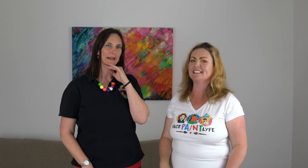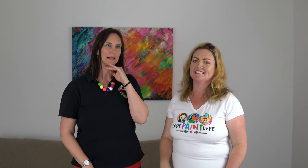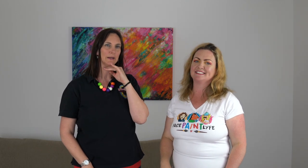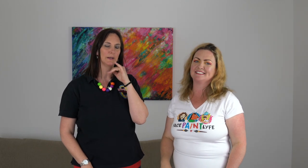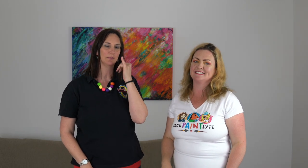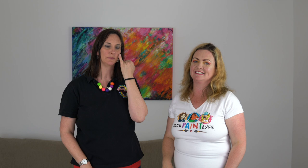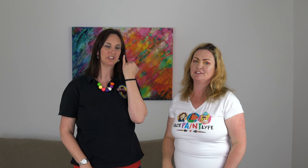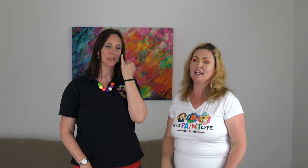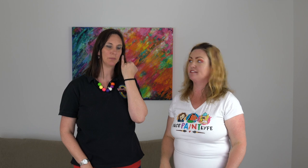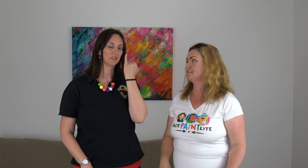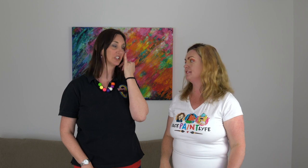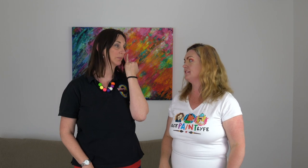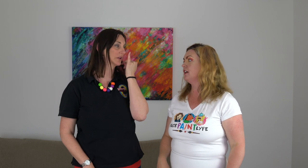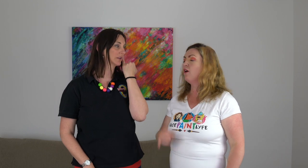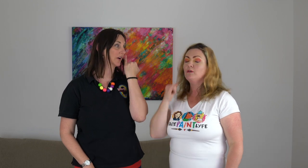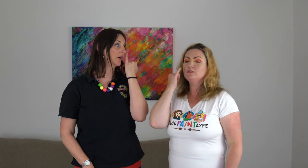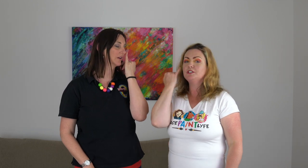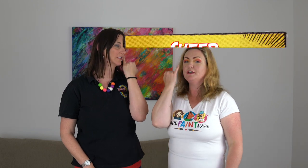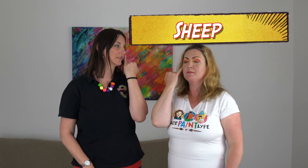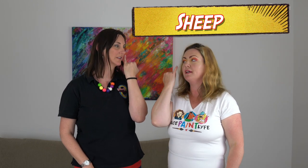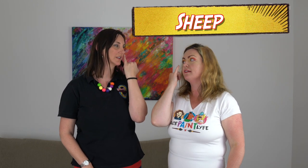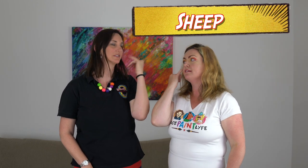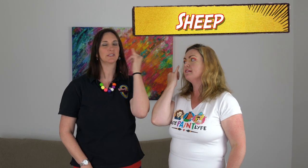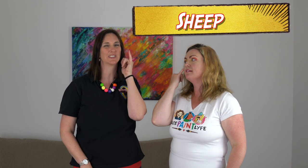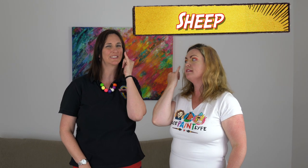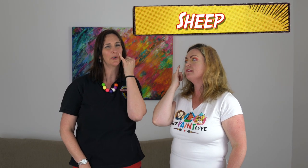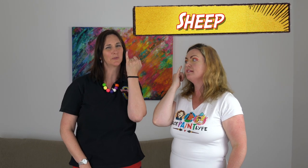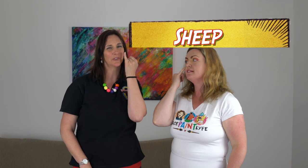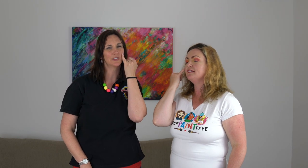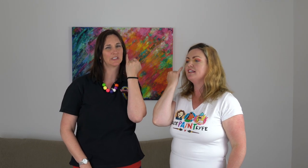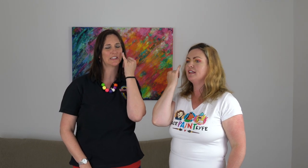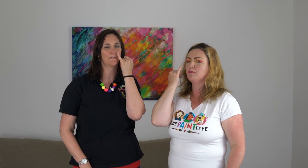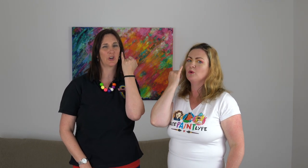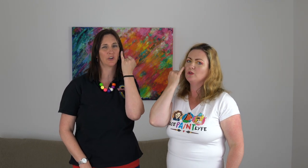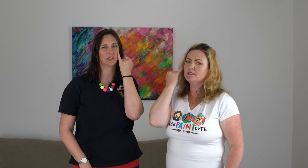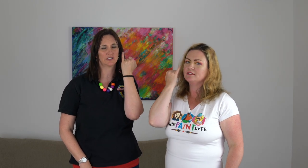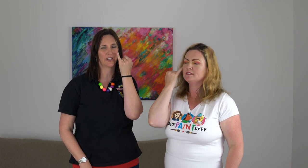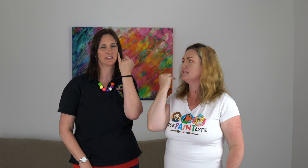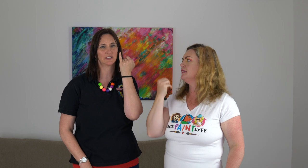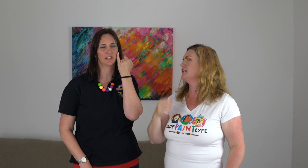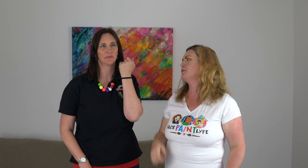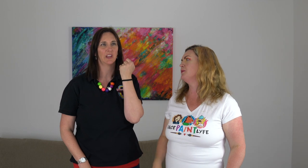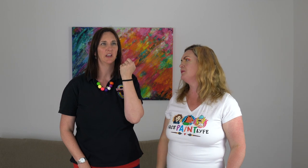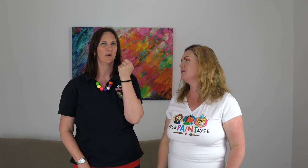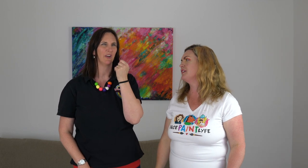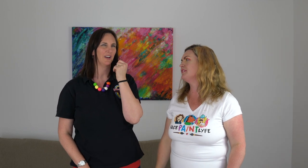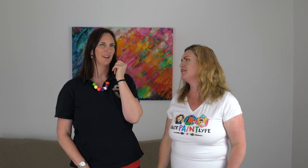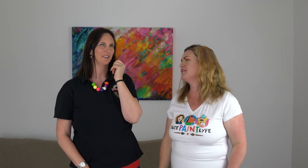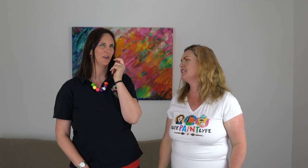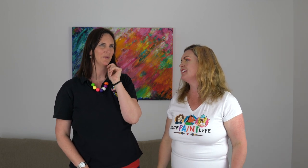Princess. Crown. Sheep. Oh, sheep, yeah. Because it's sort of soft. It's yeah, the fur wool. On its face, yeah. Wool. Although I don't know if I've